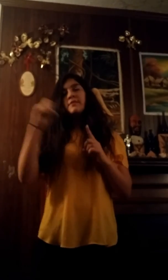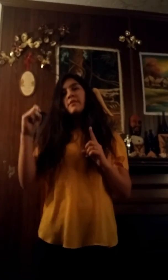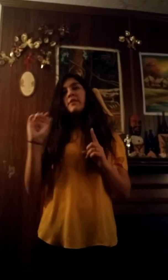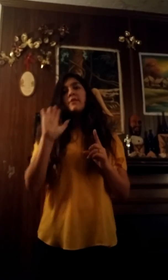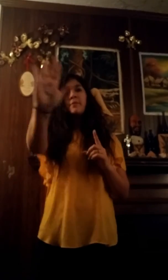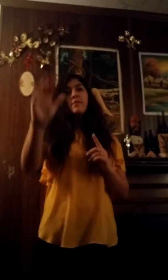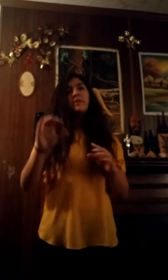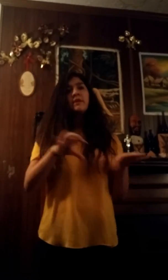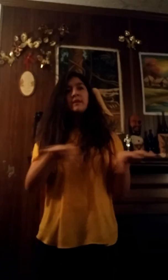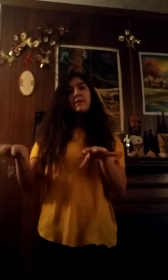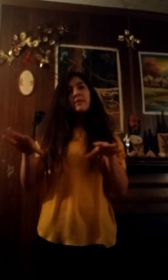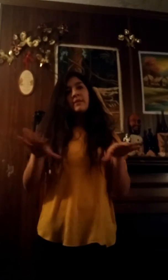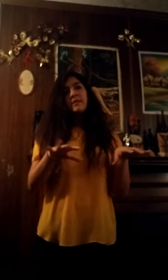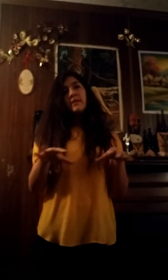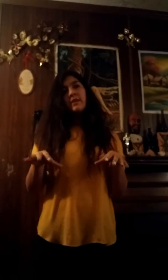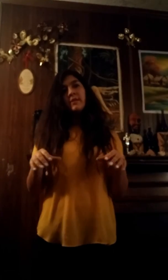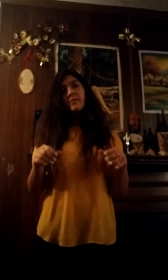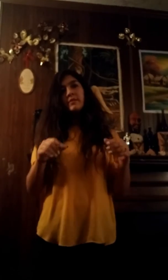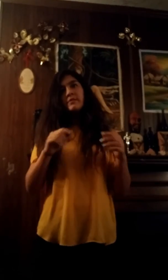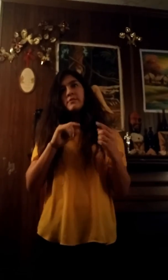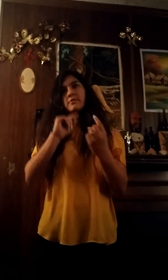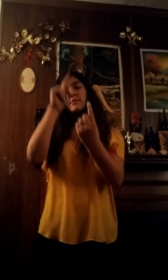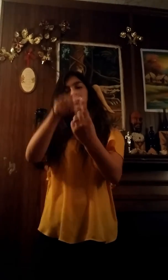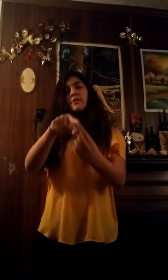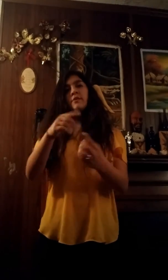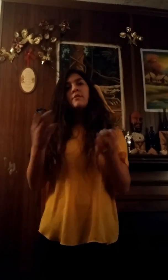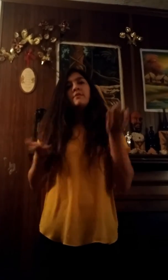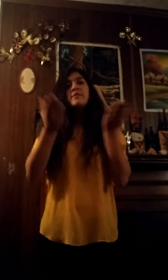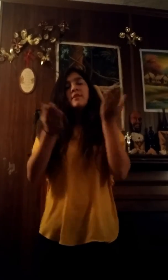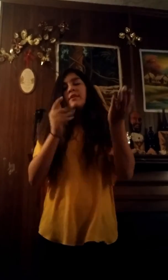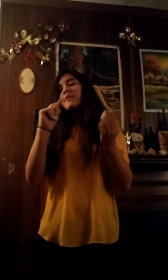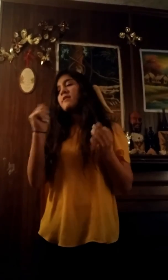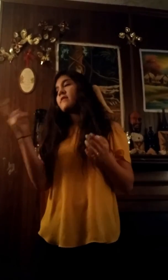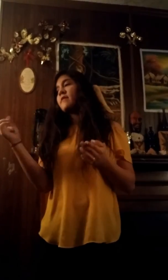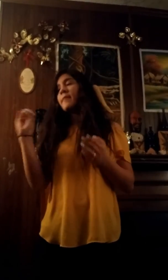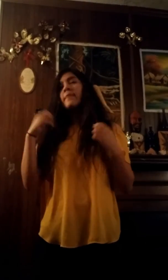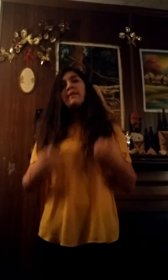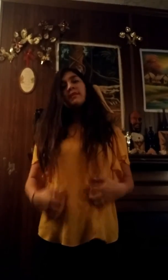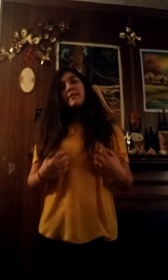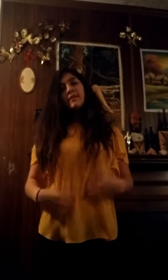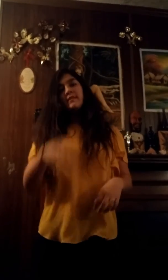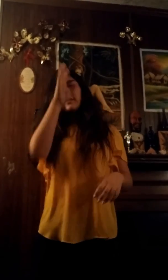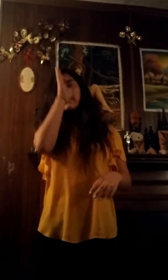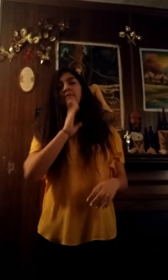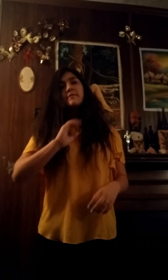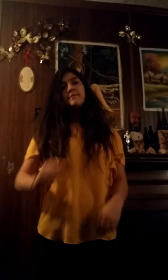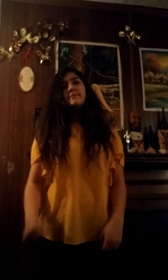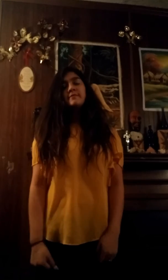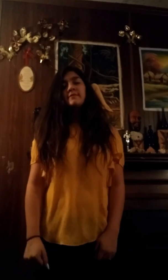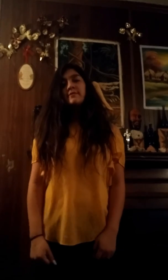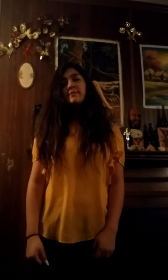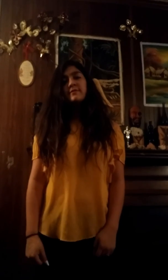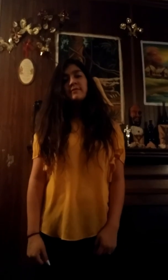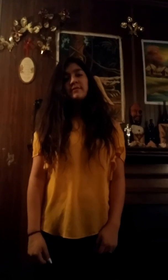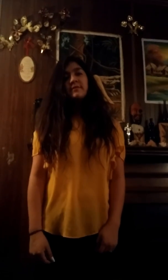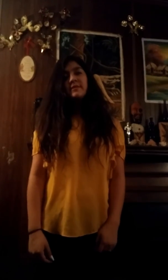have sinned and come Thank you.